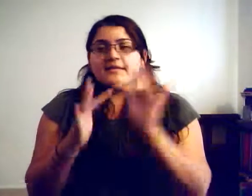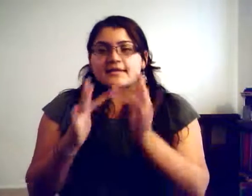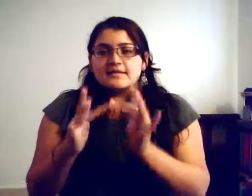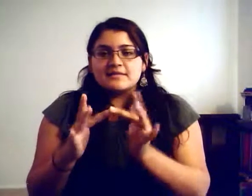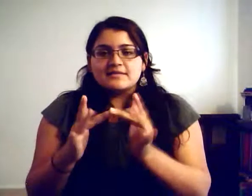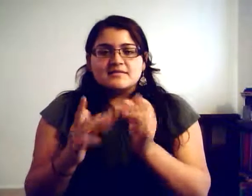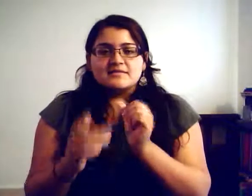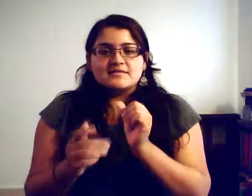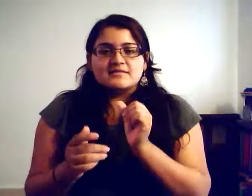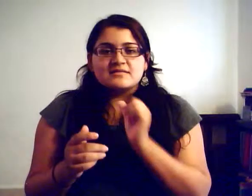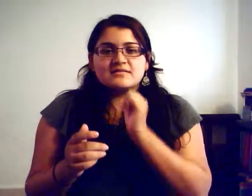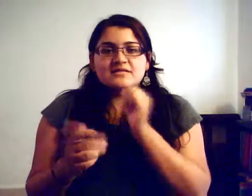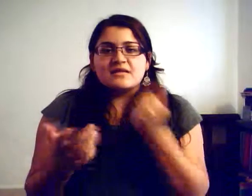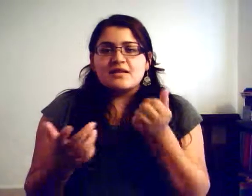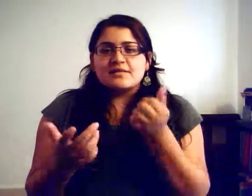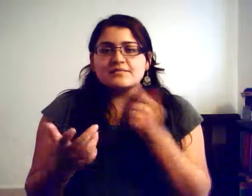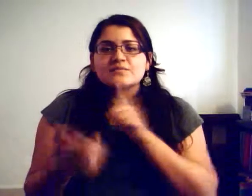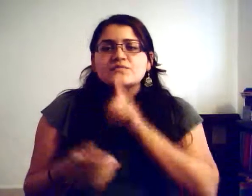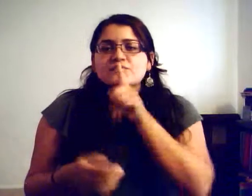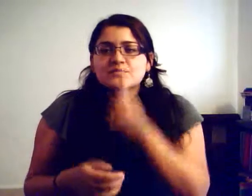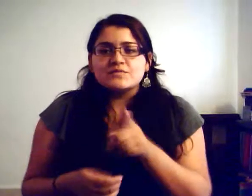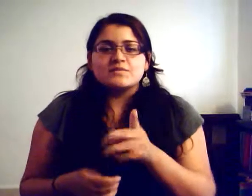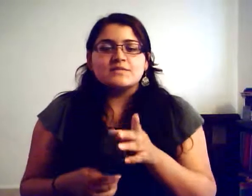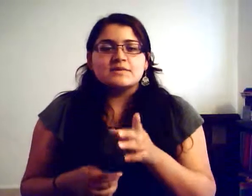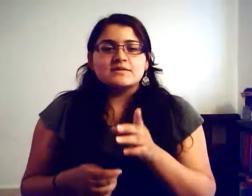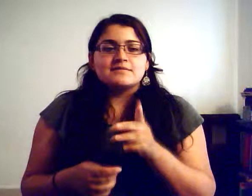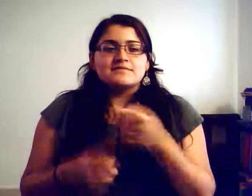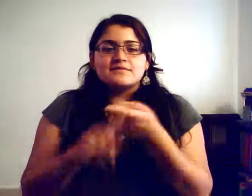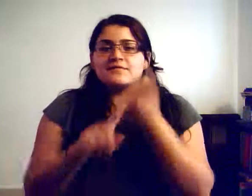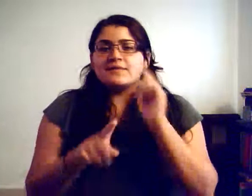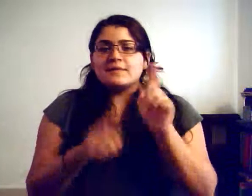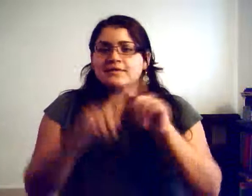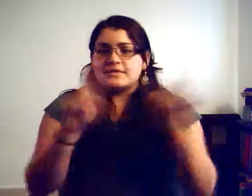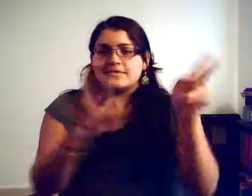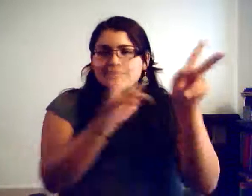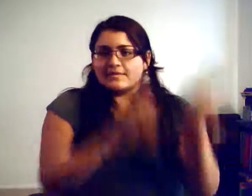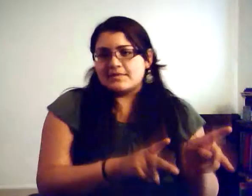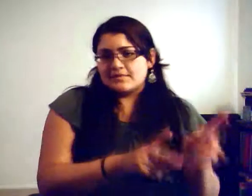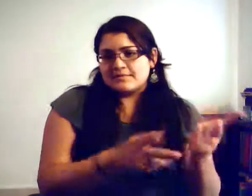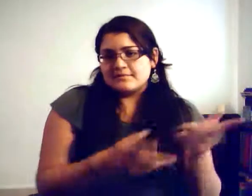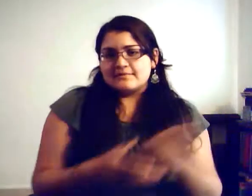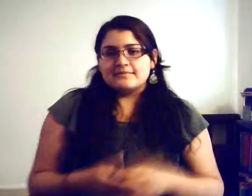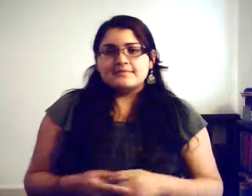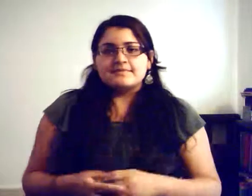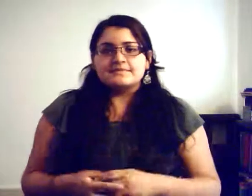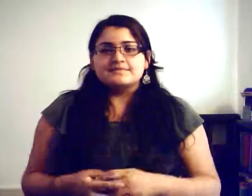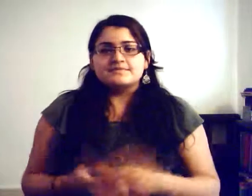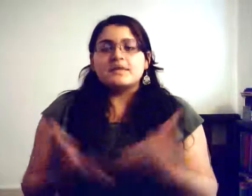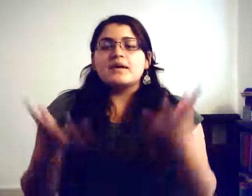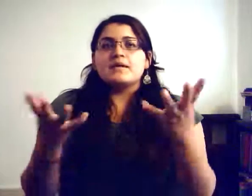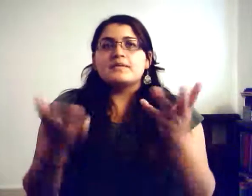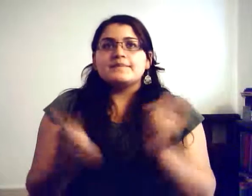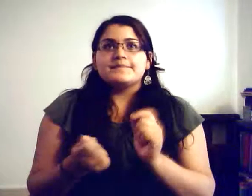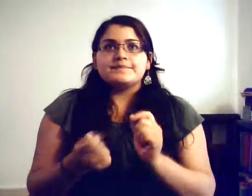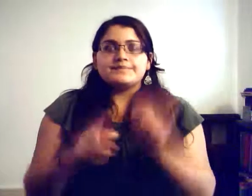to realize that there is a quality information on some of these issues that they're reading about in their books, that they are real issues that people are writing